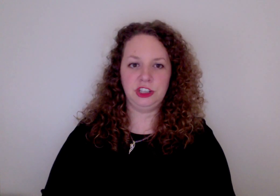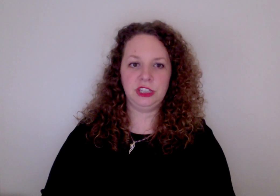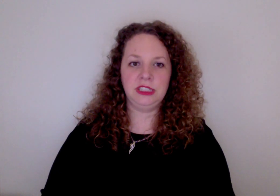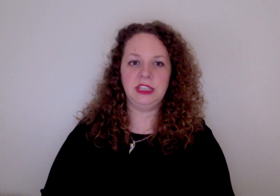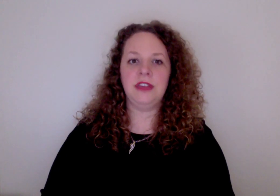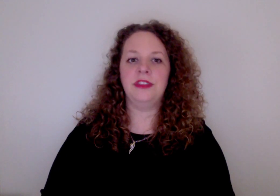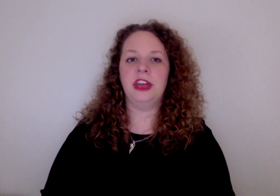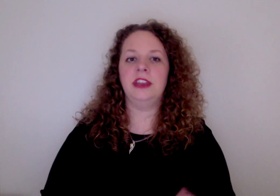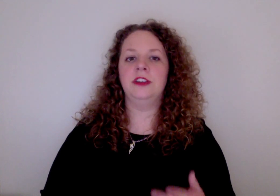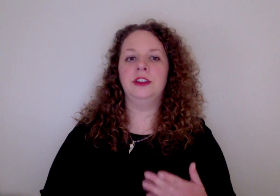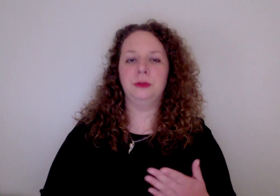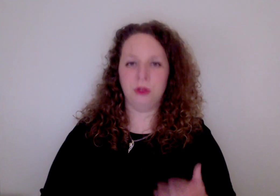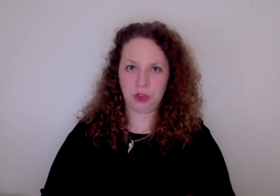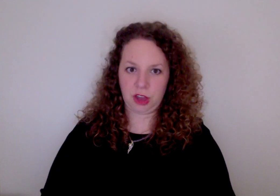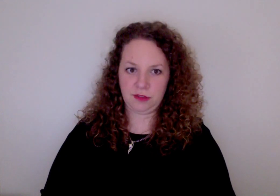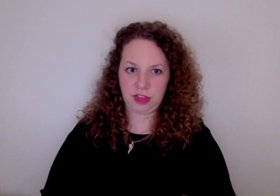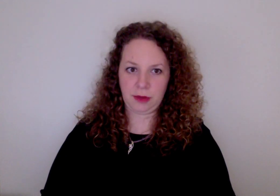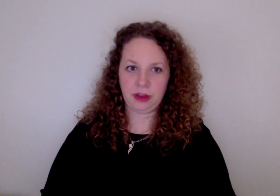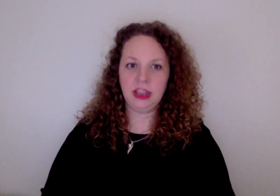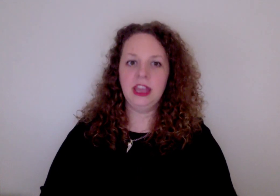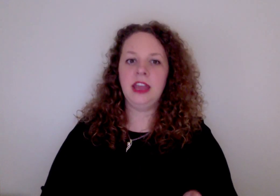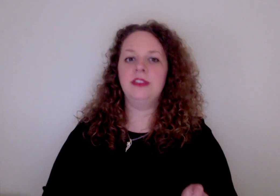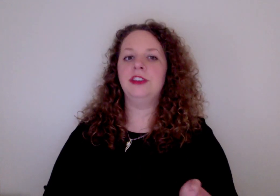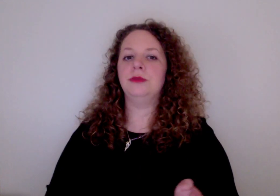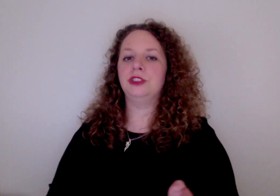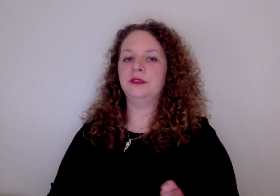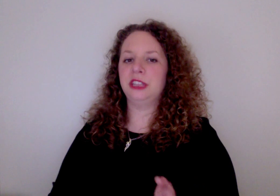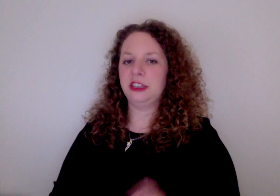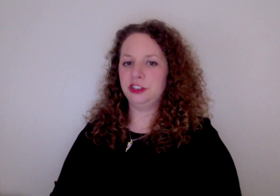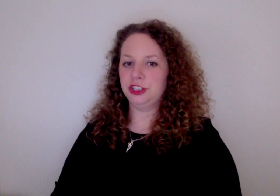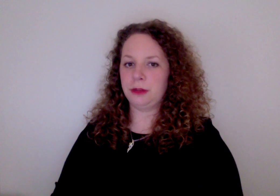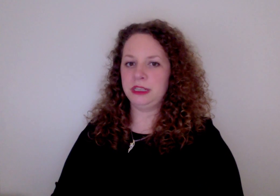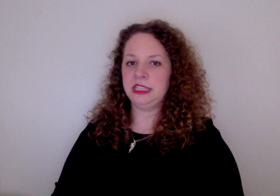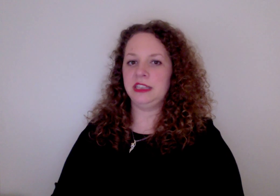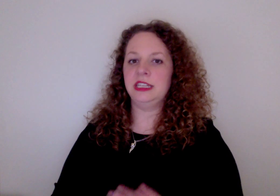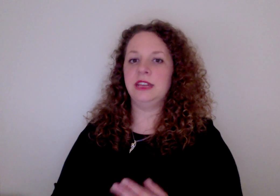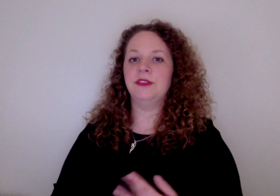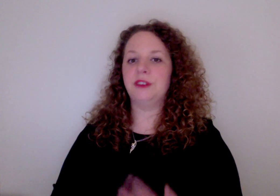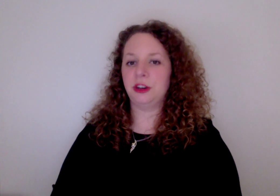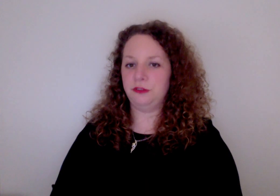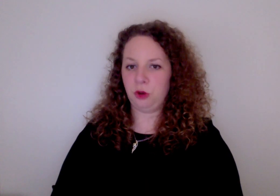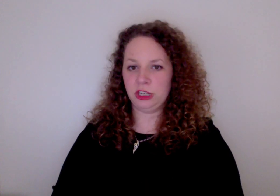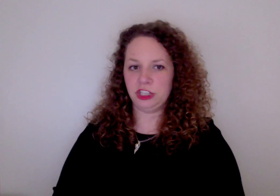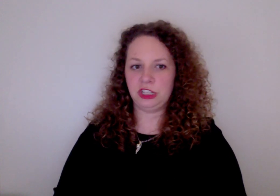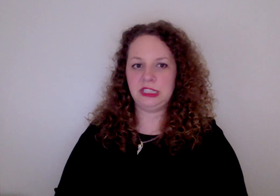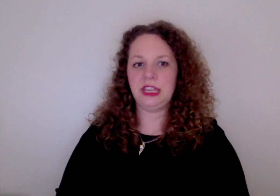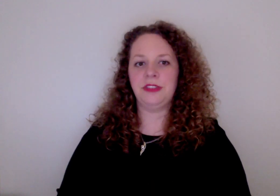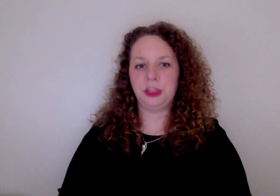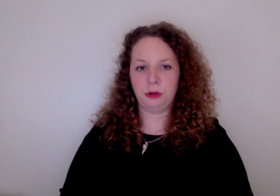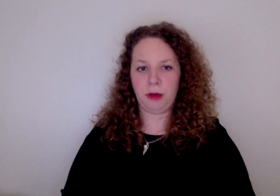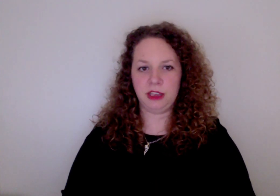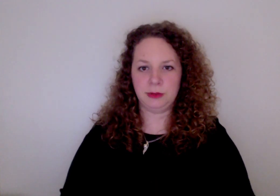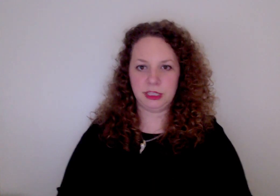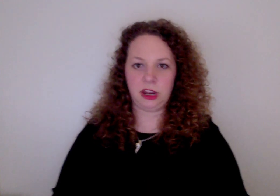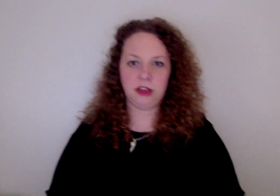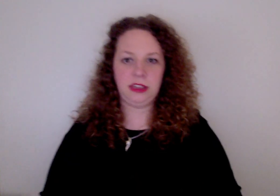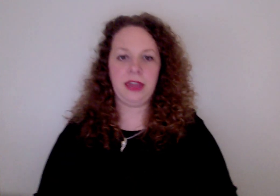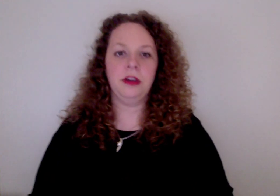digits, and then you will nod for that one, and then you will shift again to your dominant side to give the final 4 digits, and then you will pause with a nod, okay?